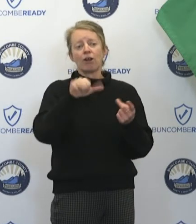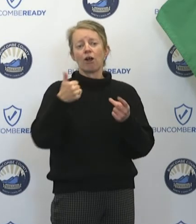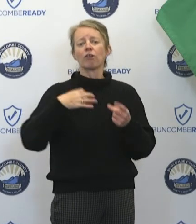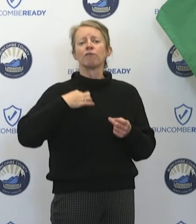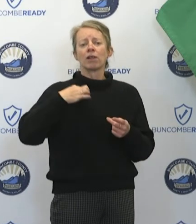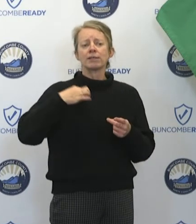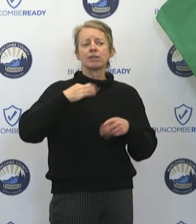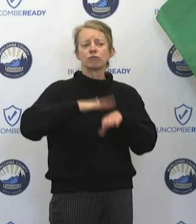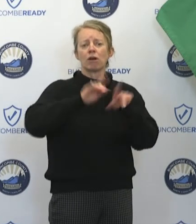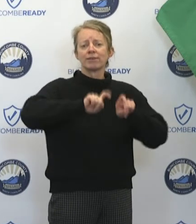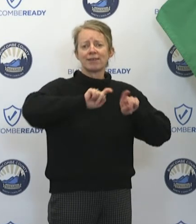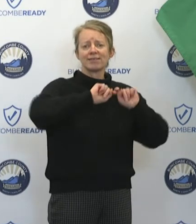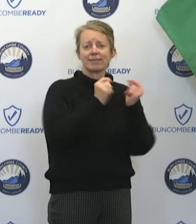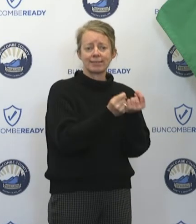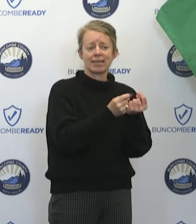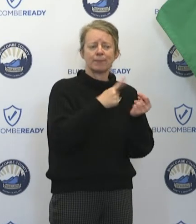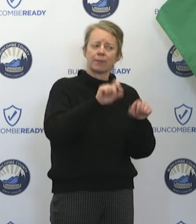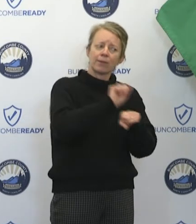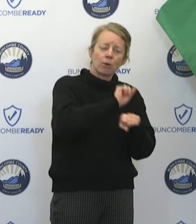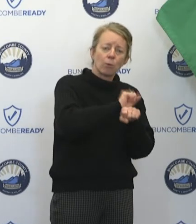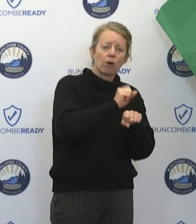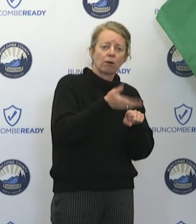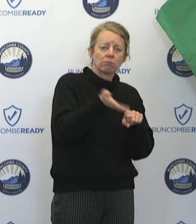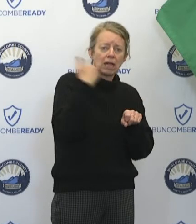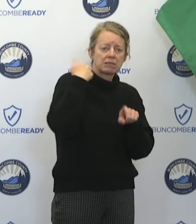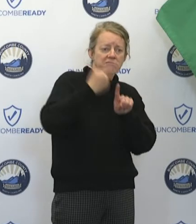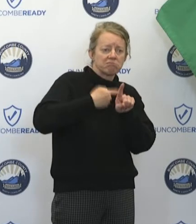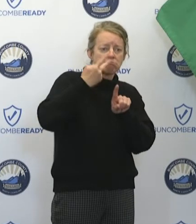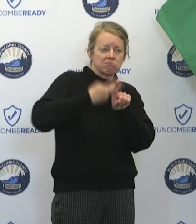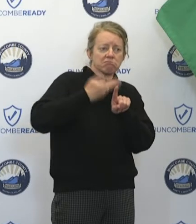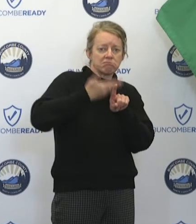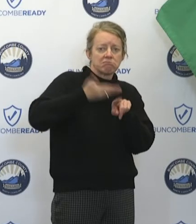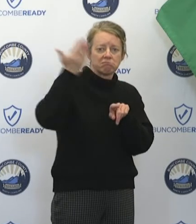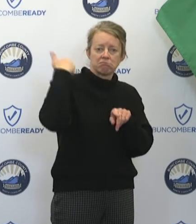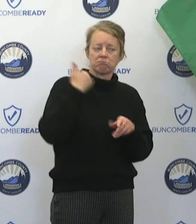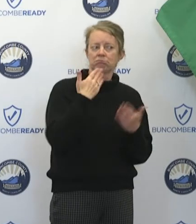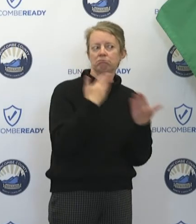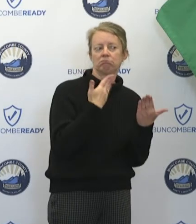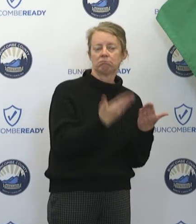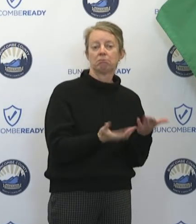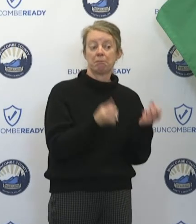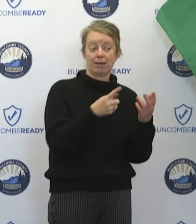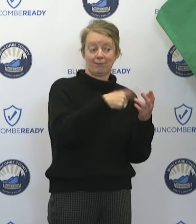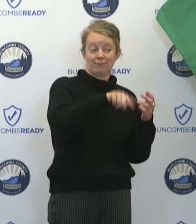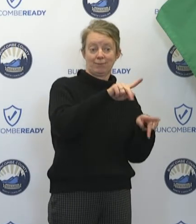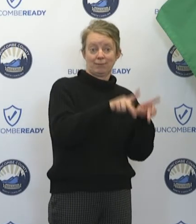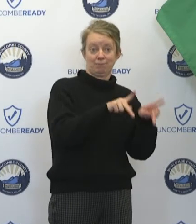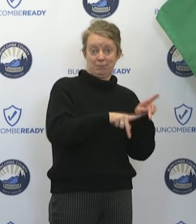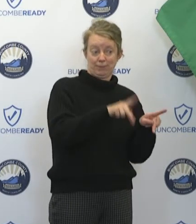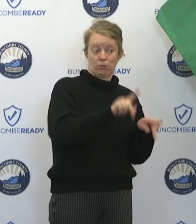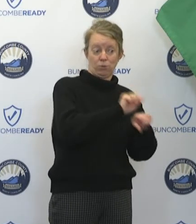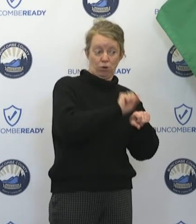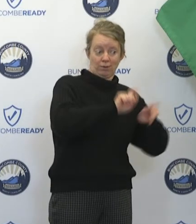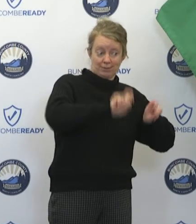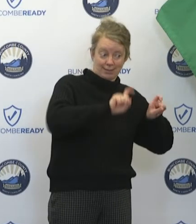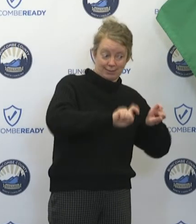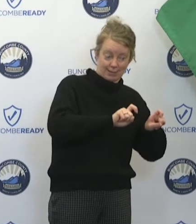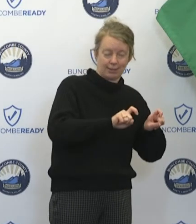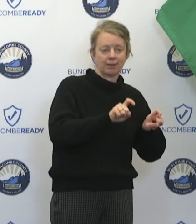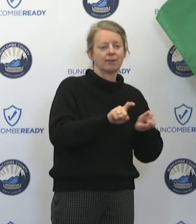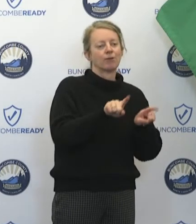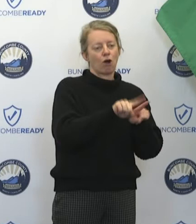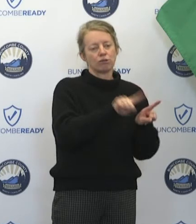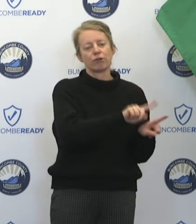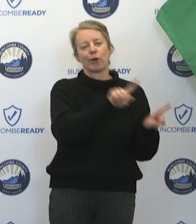team for their efforts the last several months. Many of these same folks on the testing team have also been playing an integral